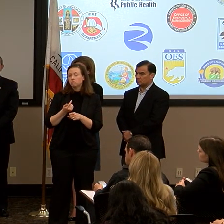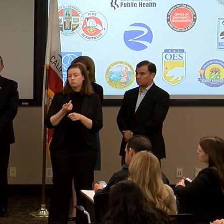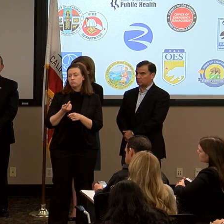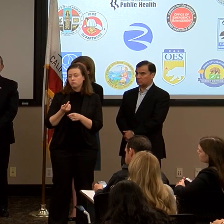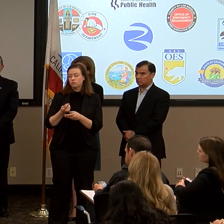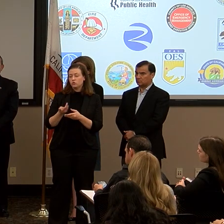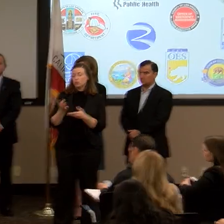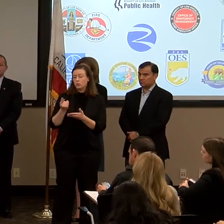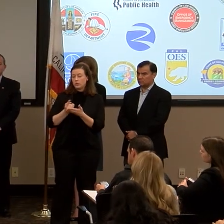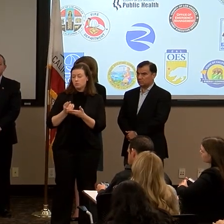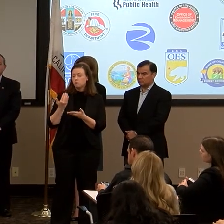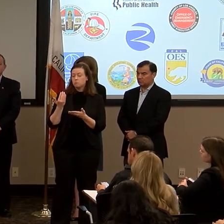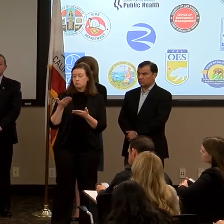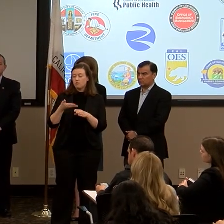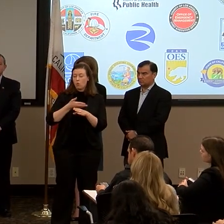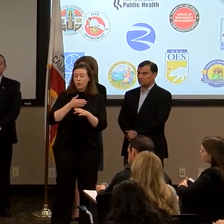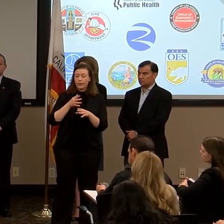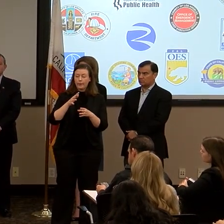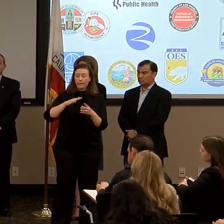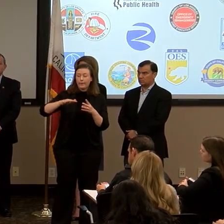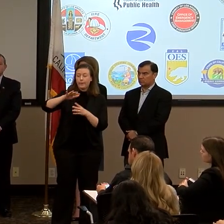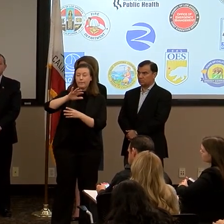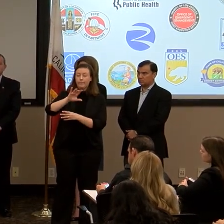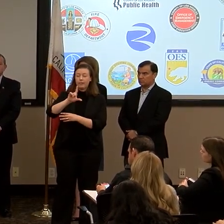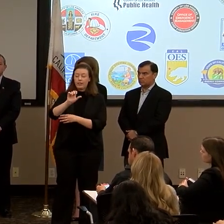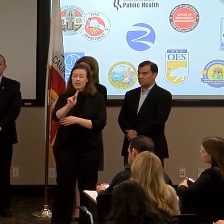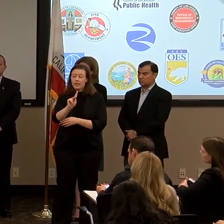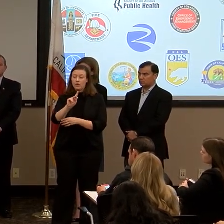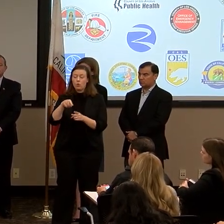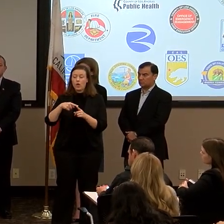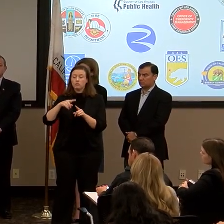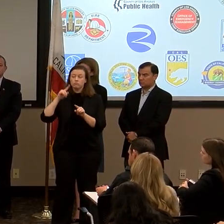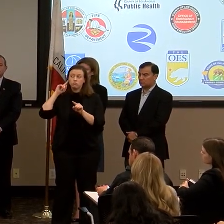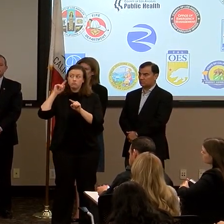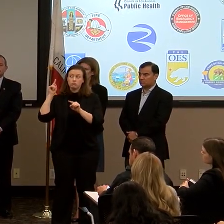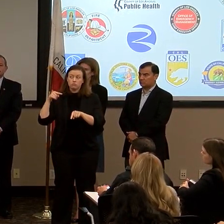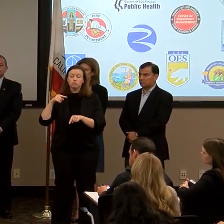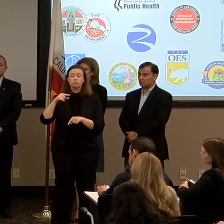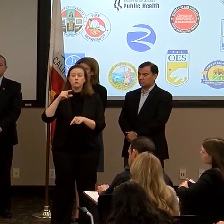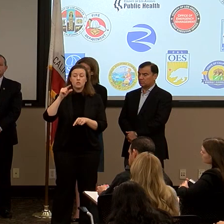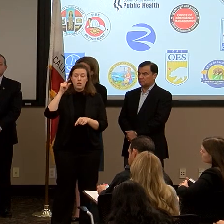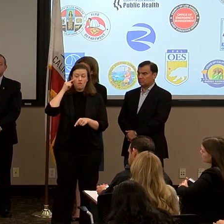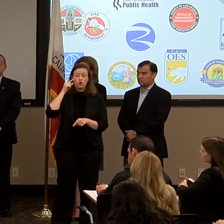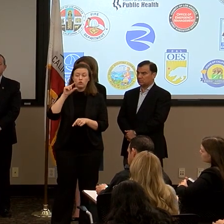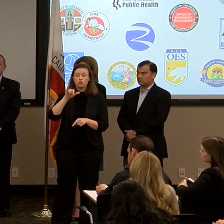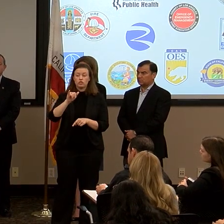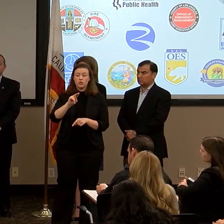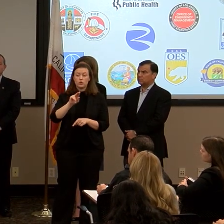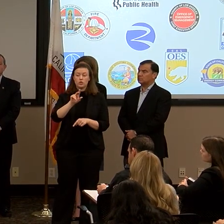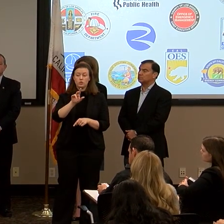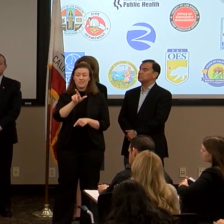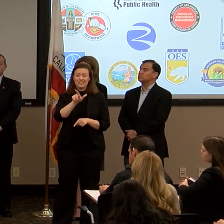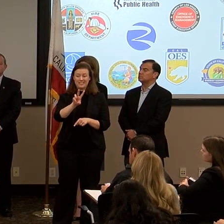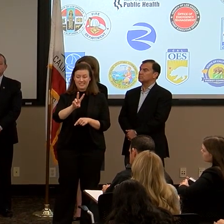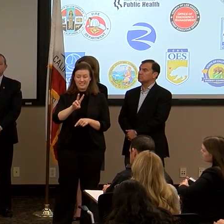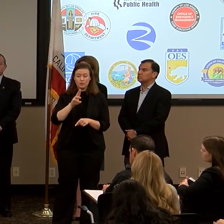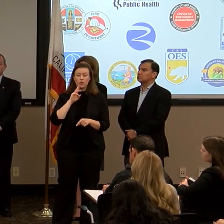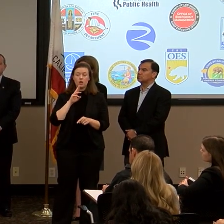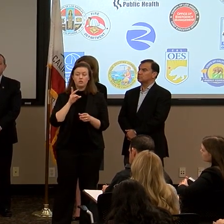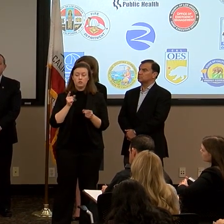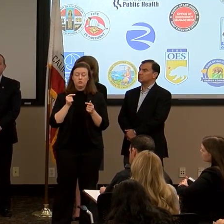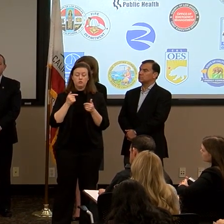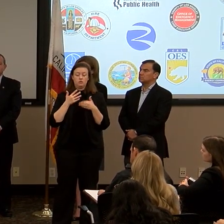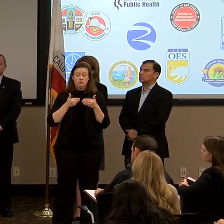before this happened. And when the governor issued his executive order on January 6th, we accelerated the revisions to gas